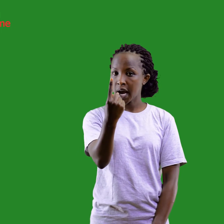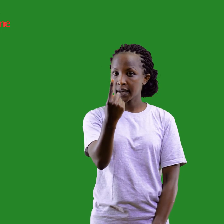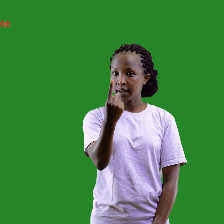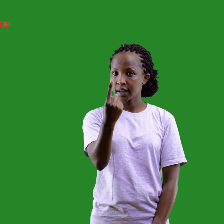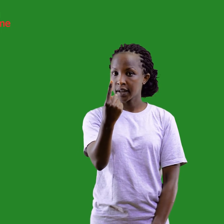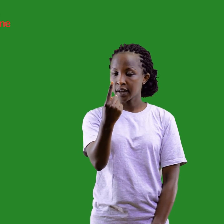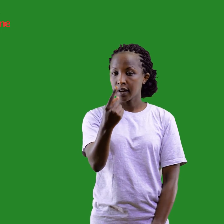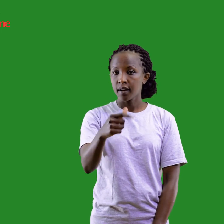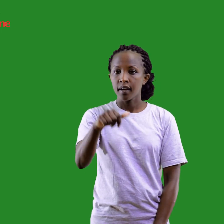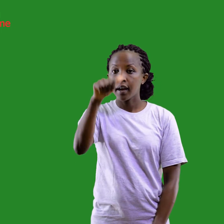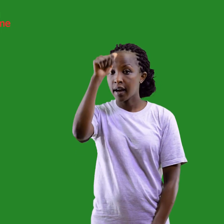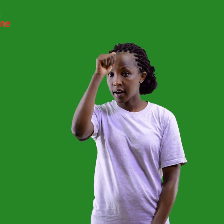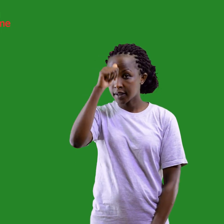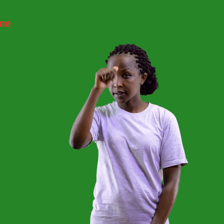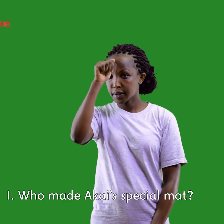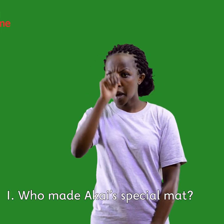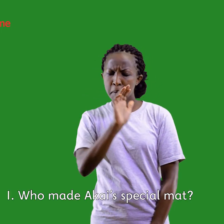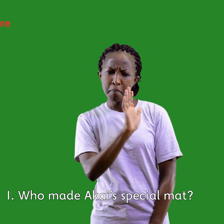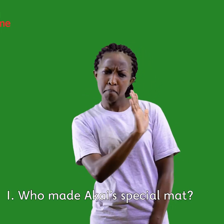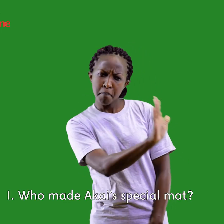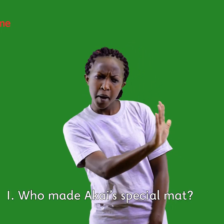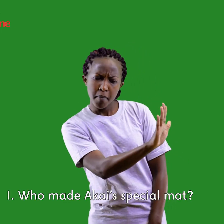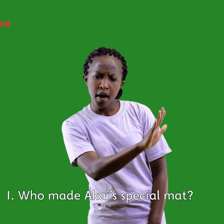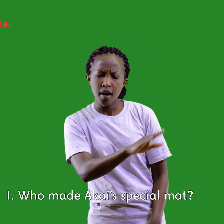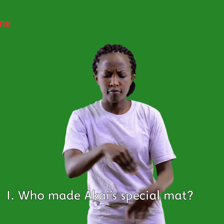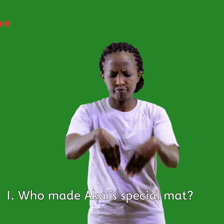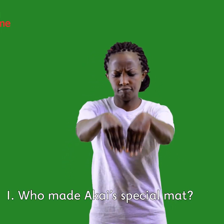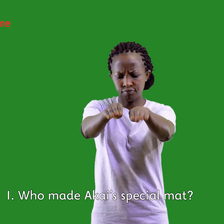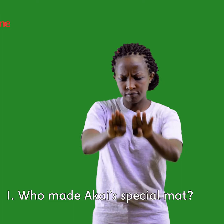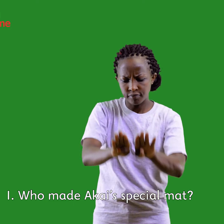Number 1. Who made Akai's special mat?